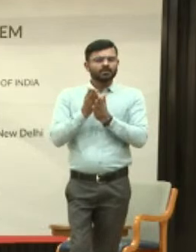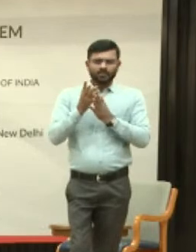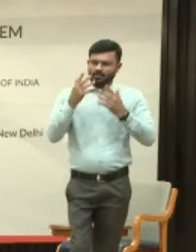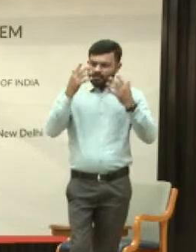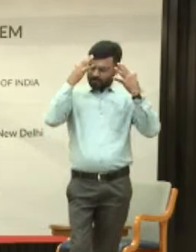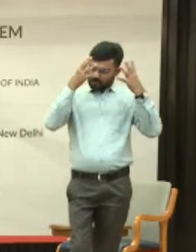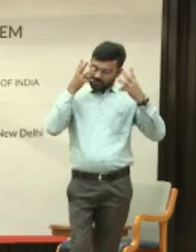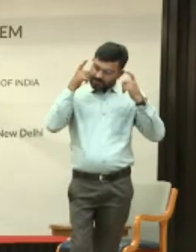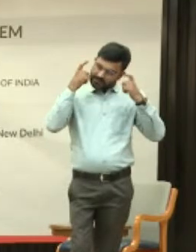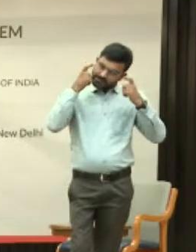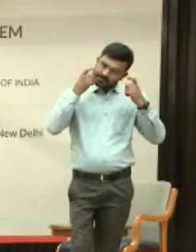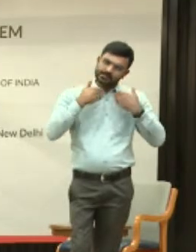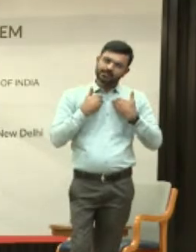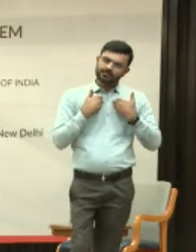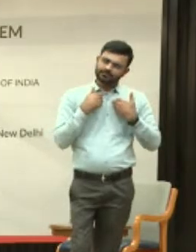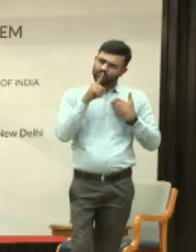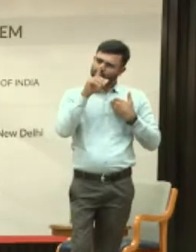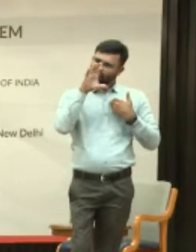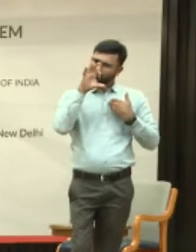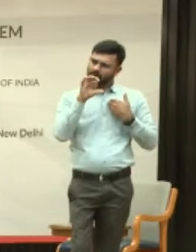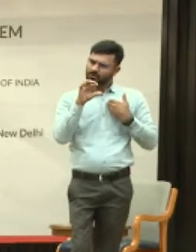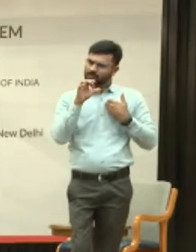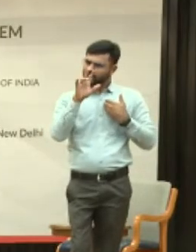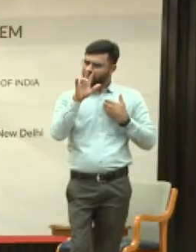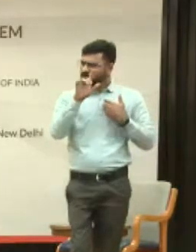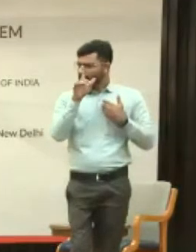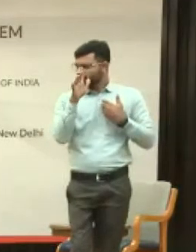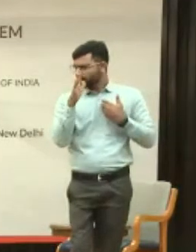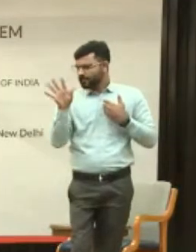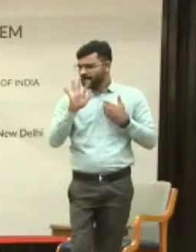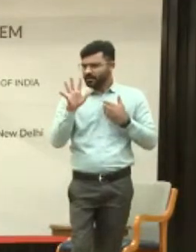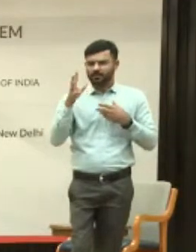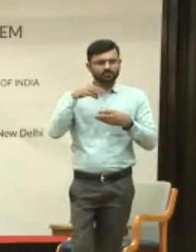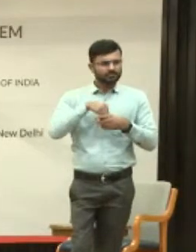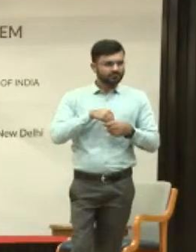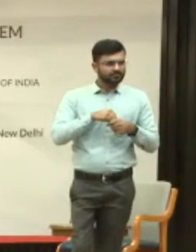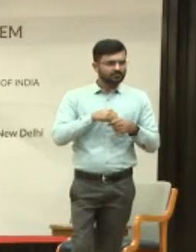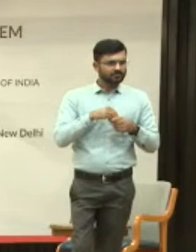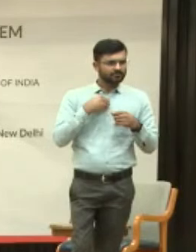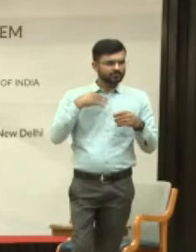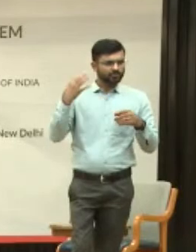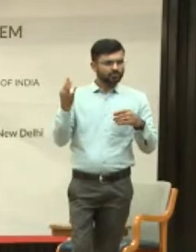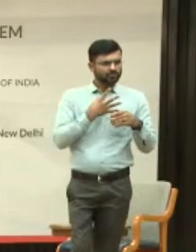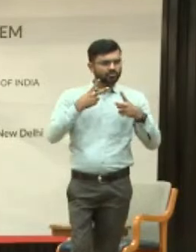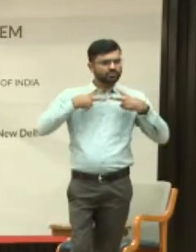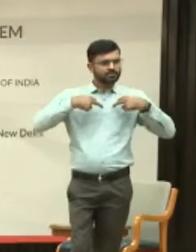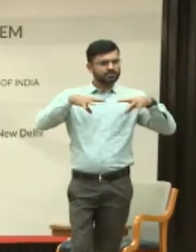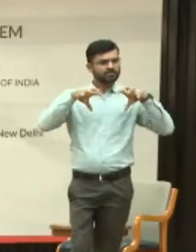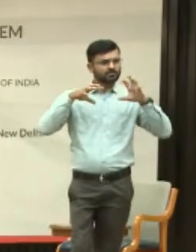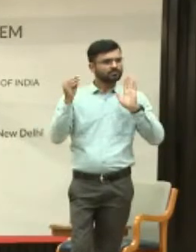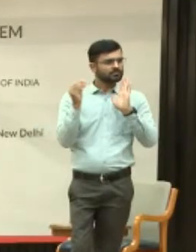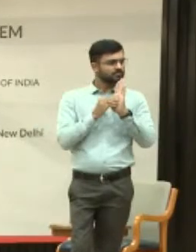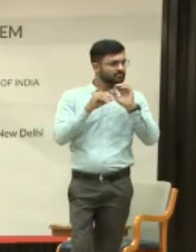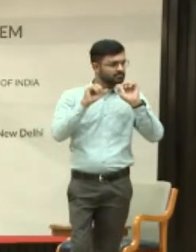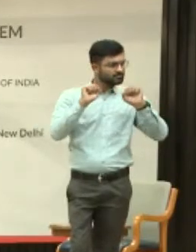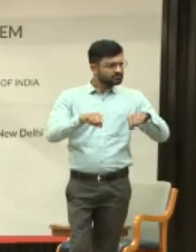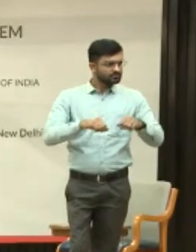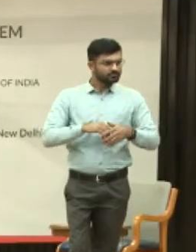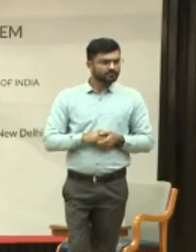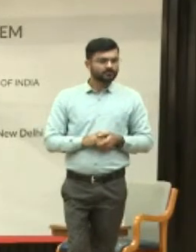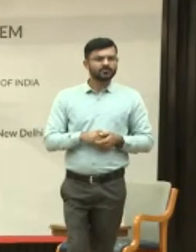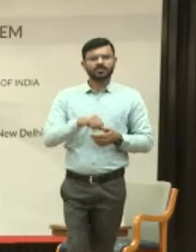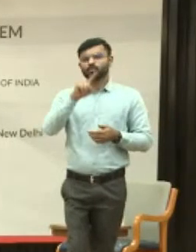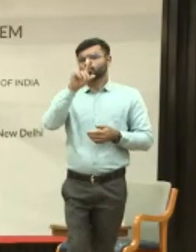me is in 1950, we had the new constitution.